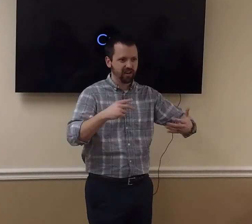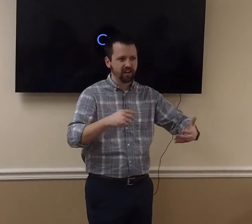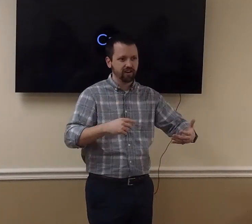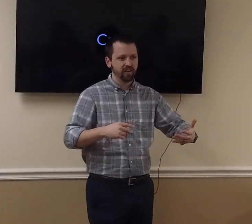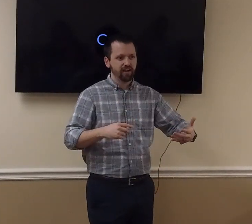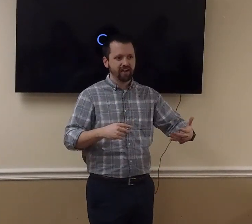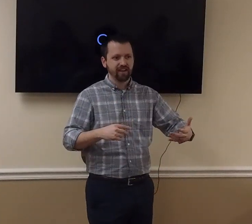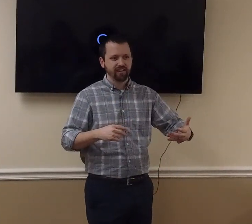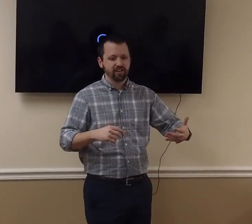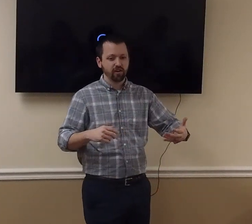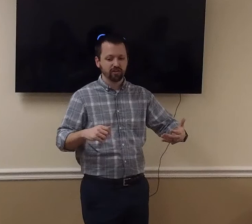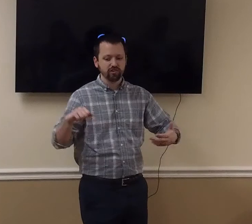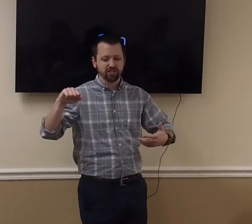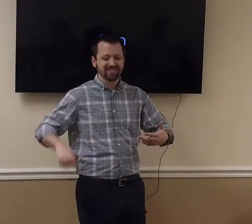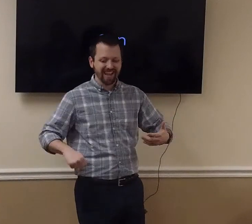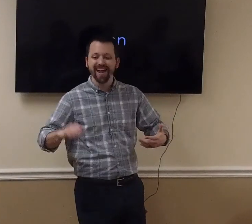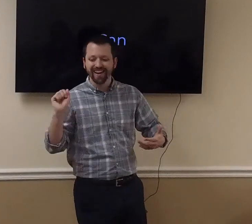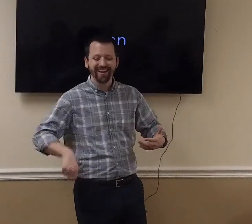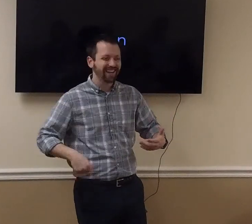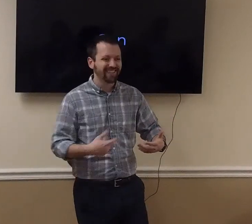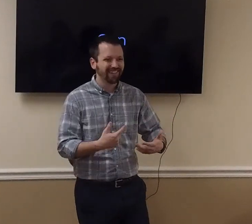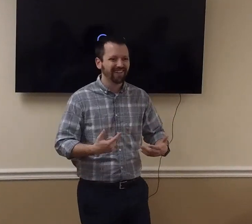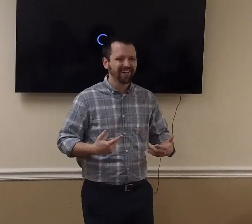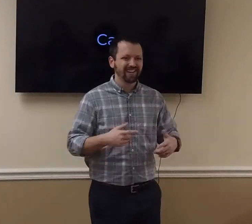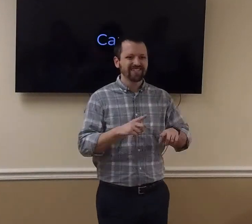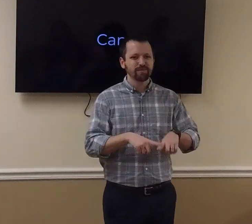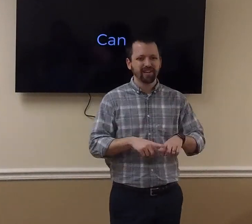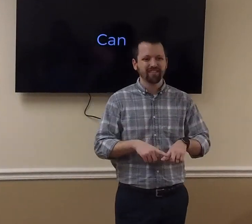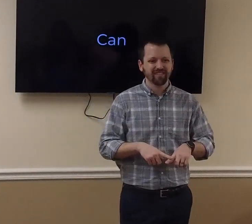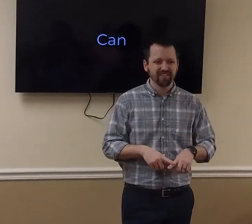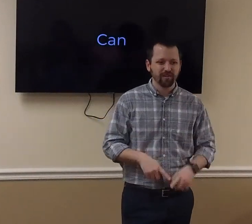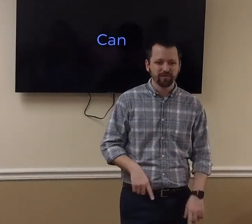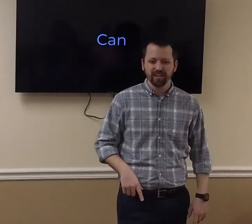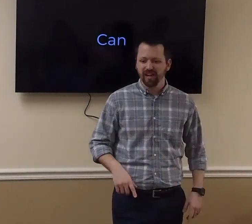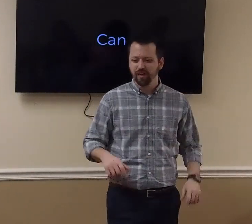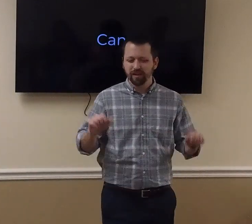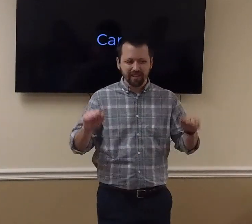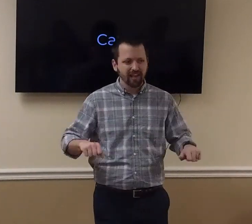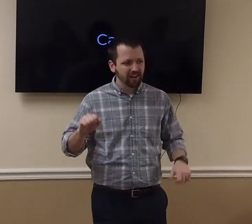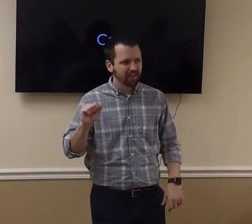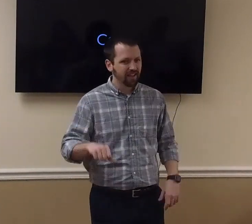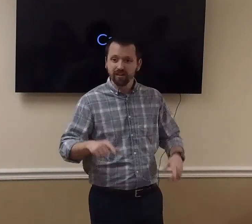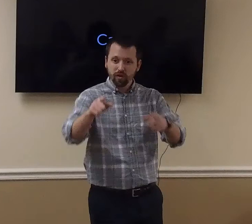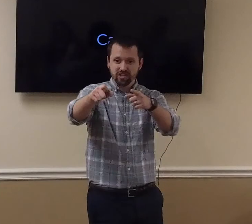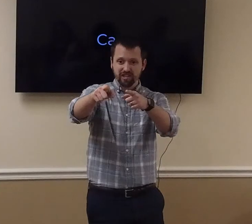hand. And then, so usually it's just can. So, it just depends. So, but can, question, yes. Yeah,